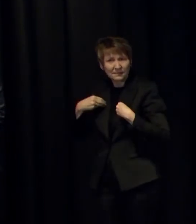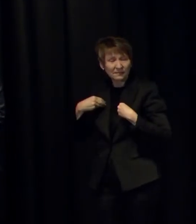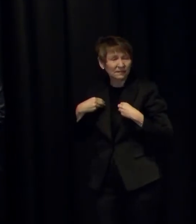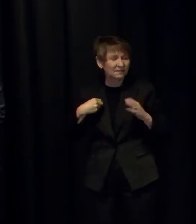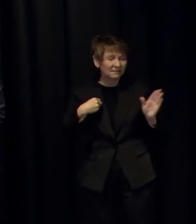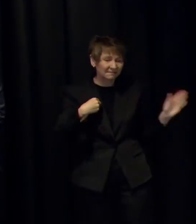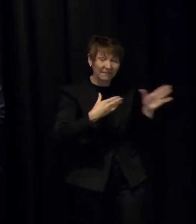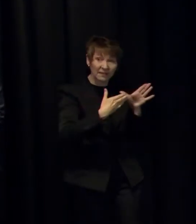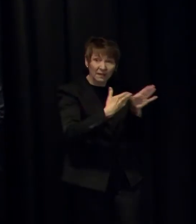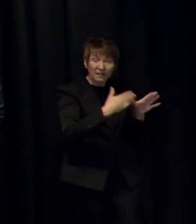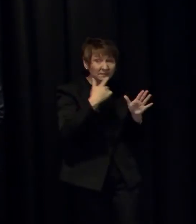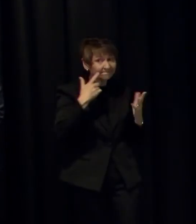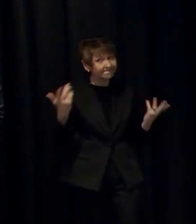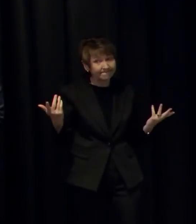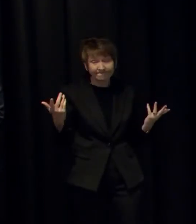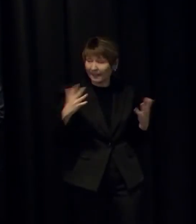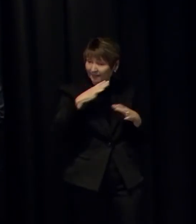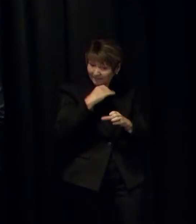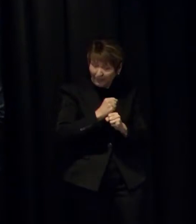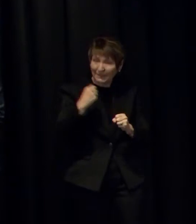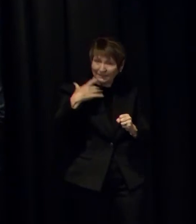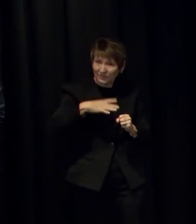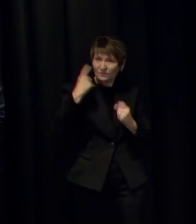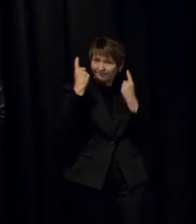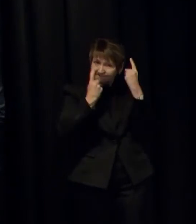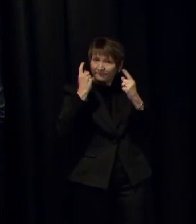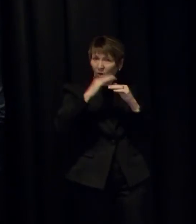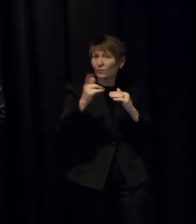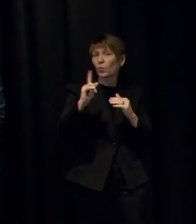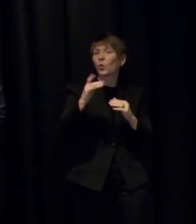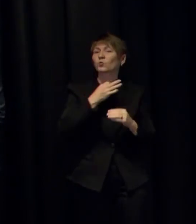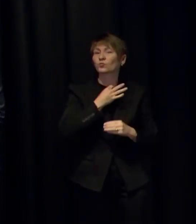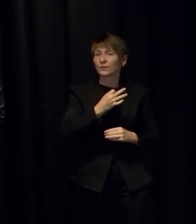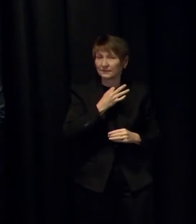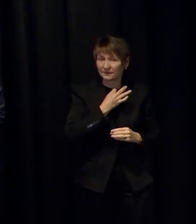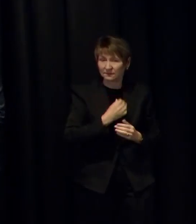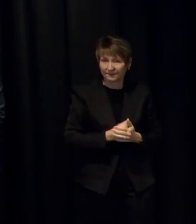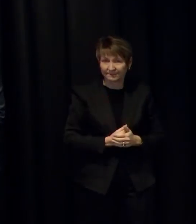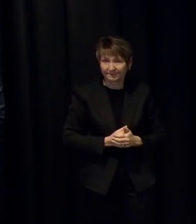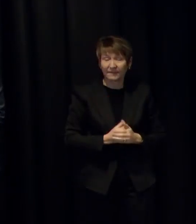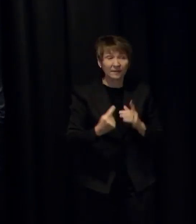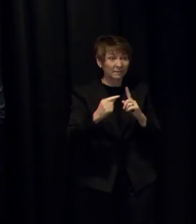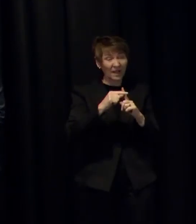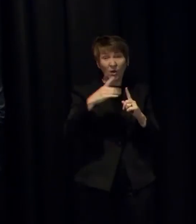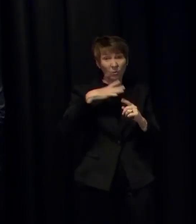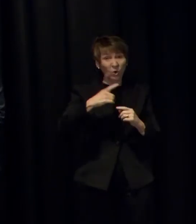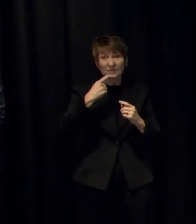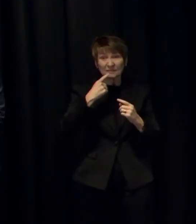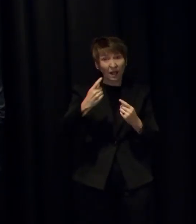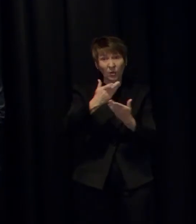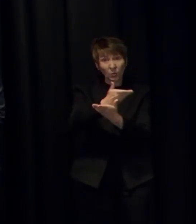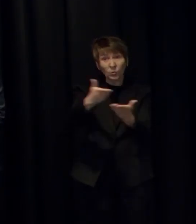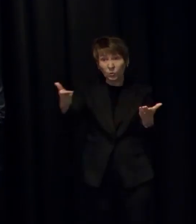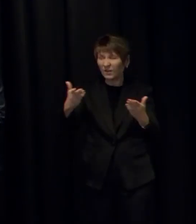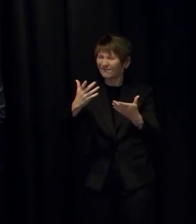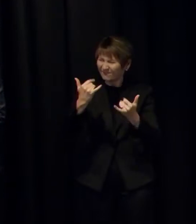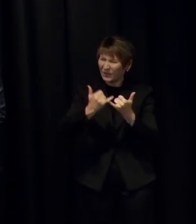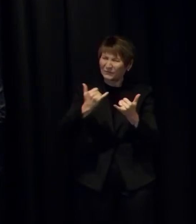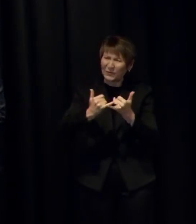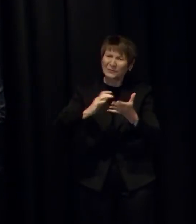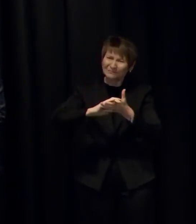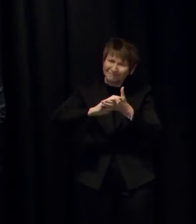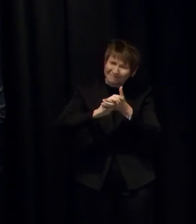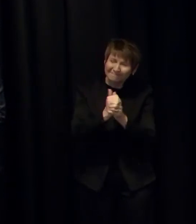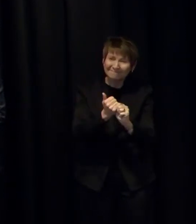be proud, and every Victorian should know that I am grateful, the government is